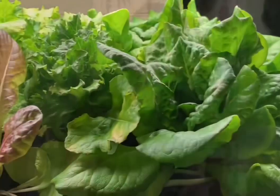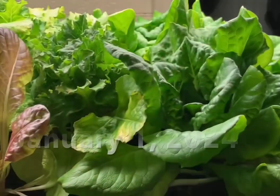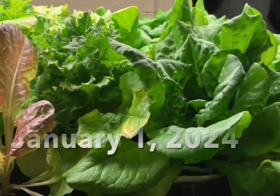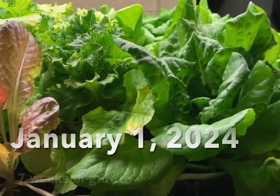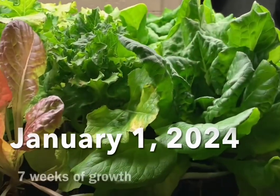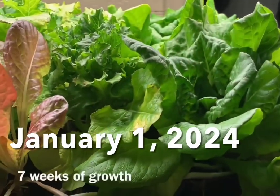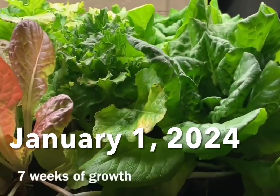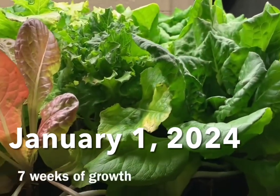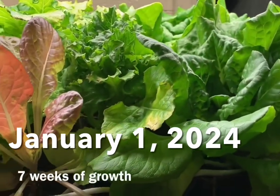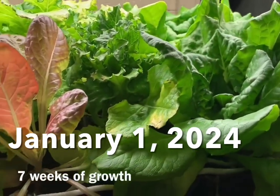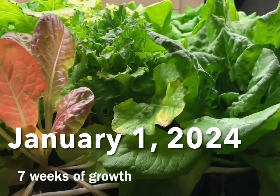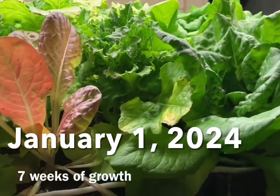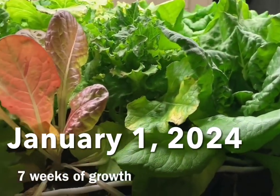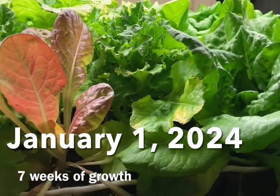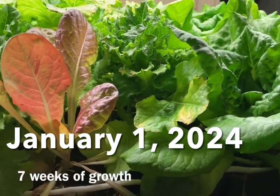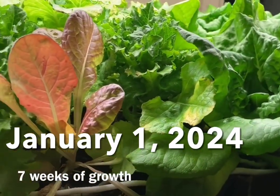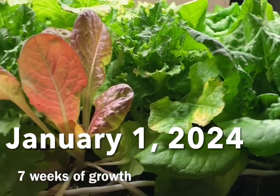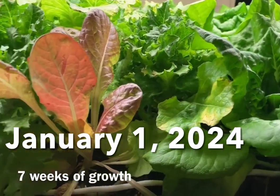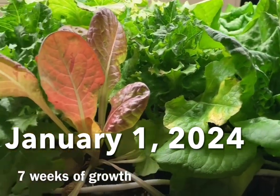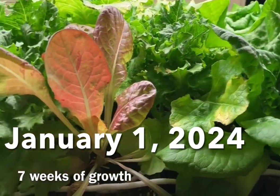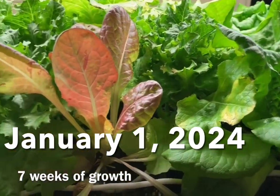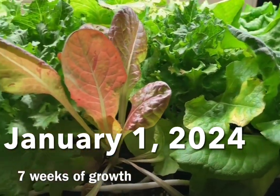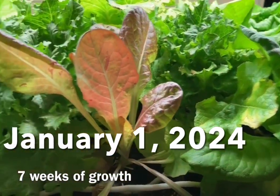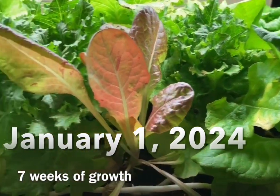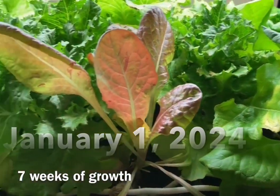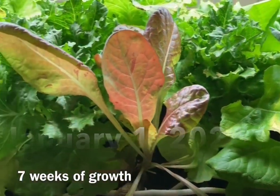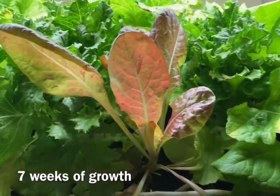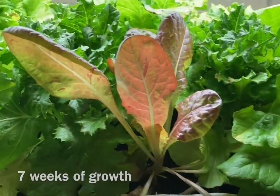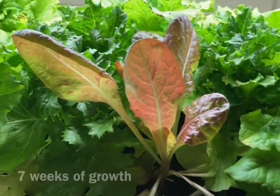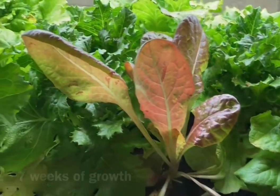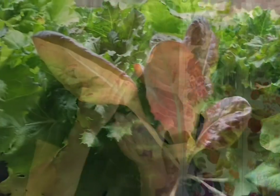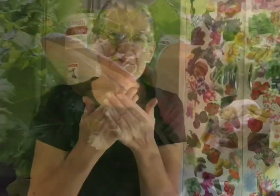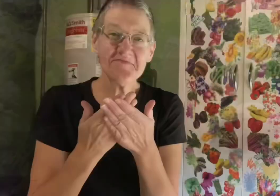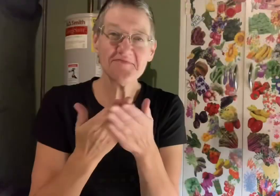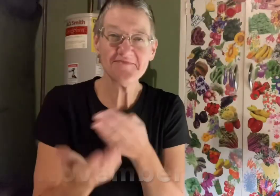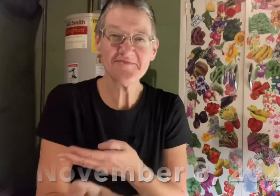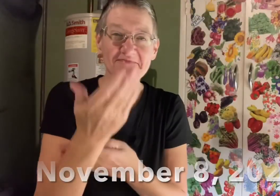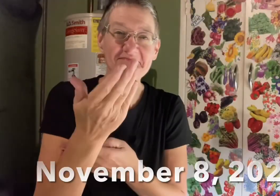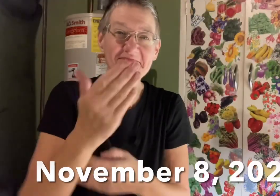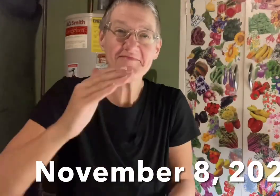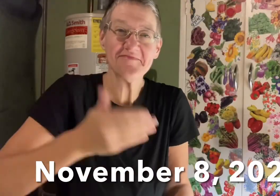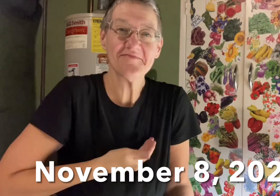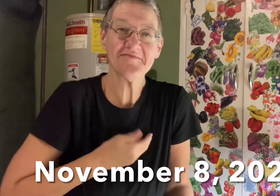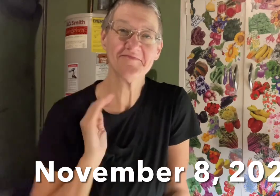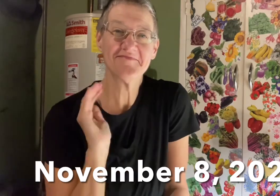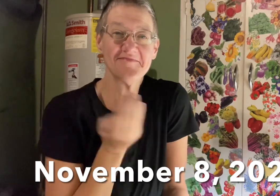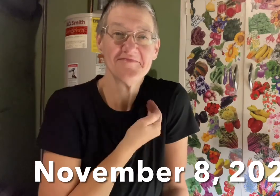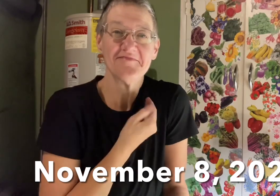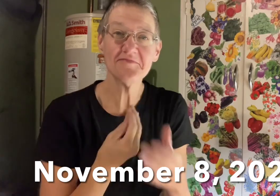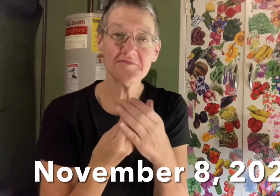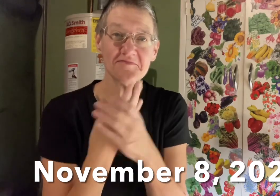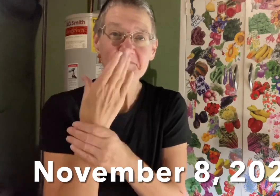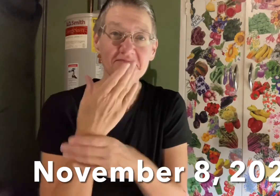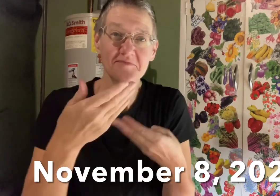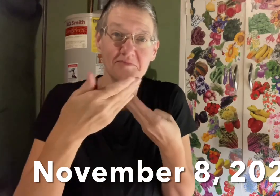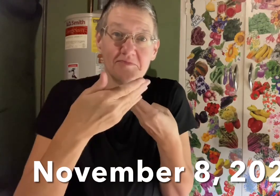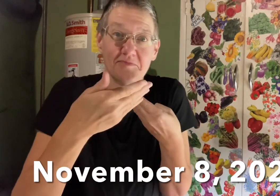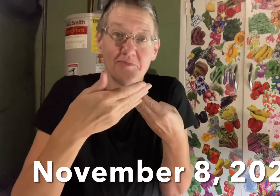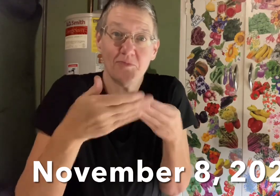planter, and I think it has been a huge success. Good morning. Welcome to our grow room.